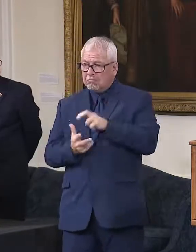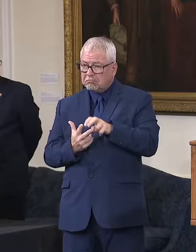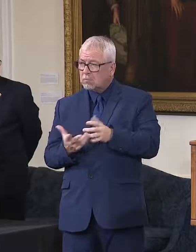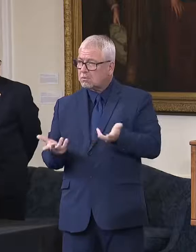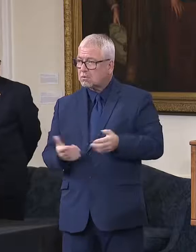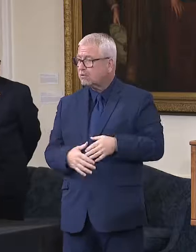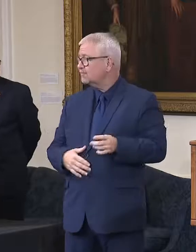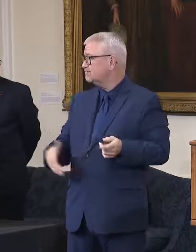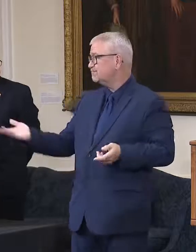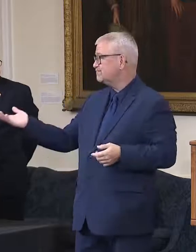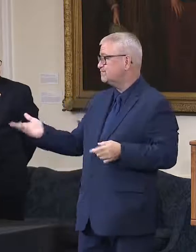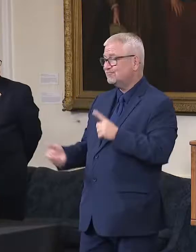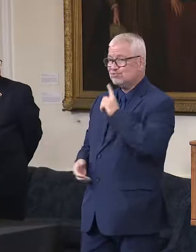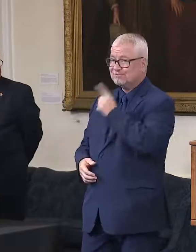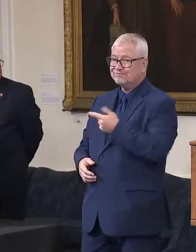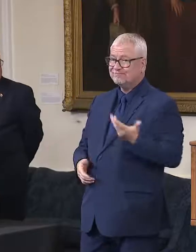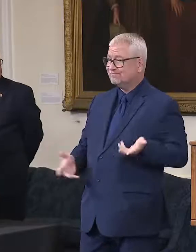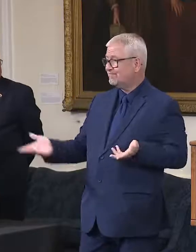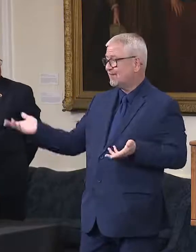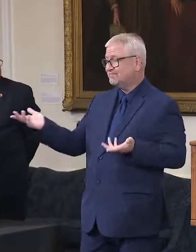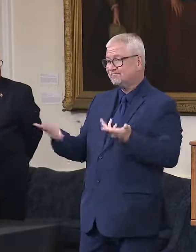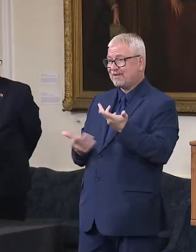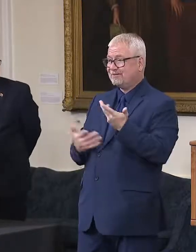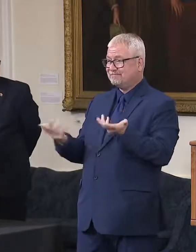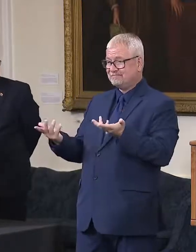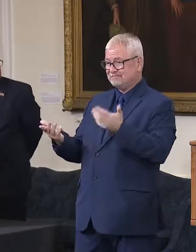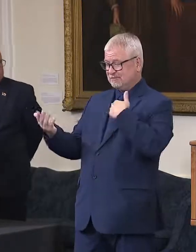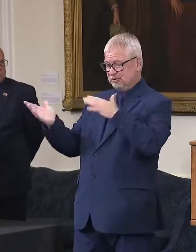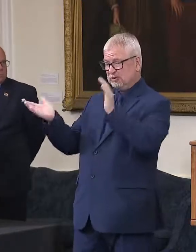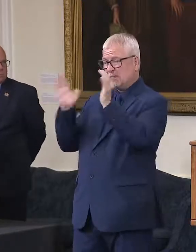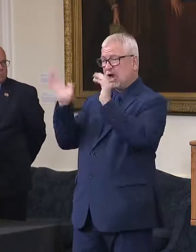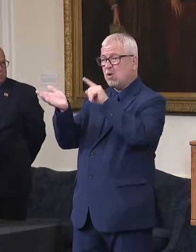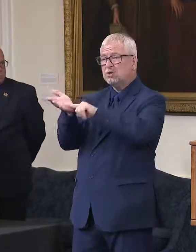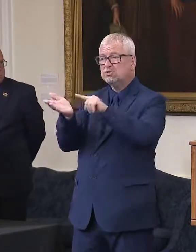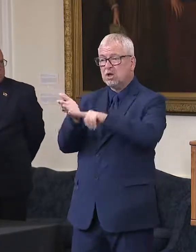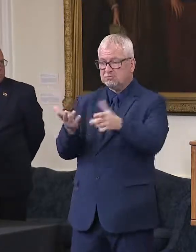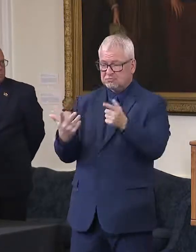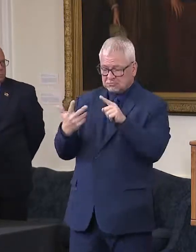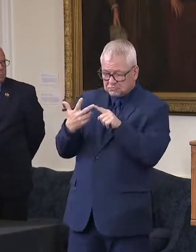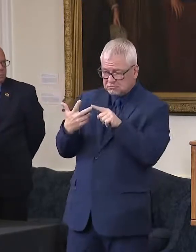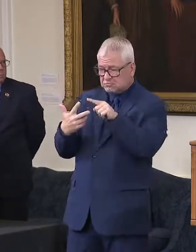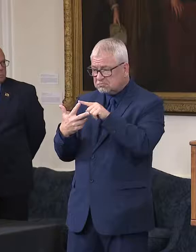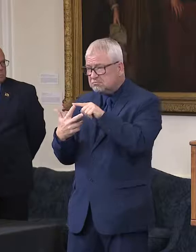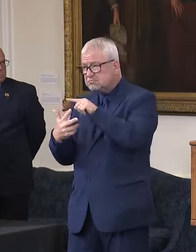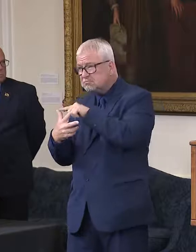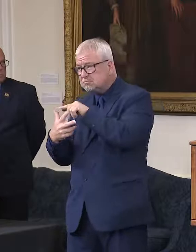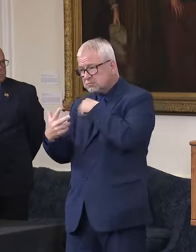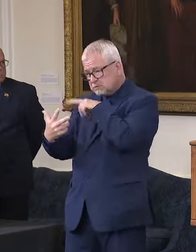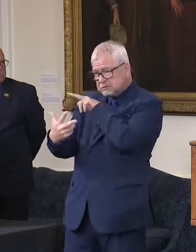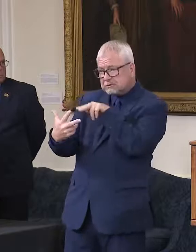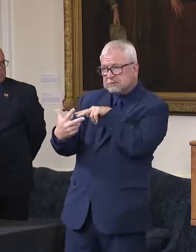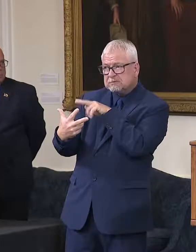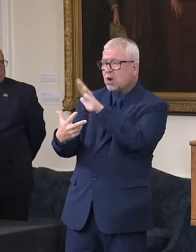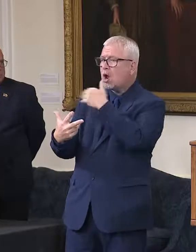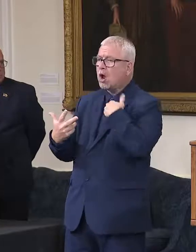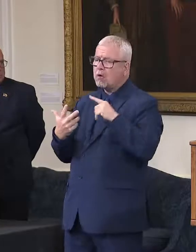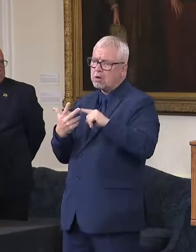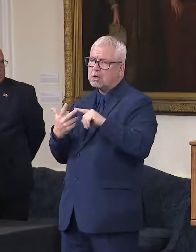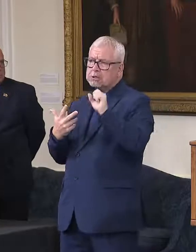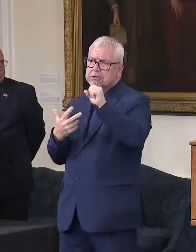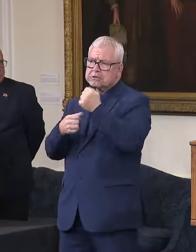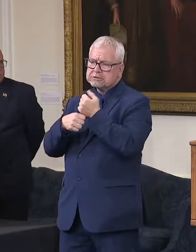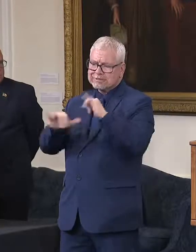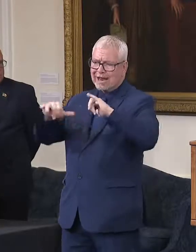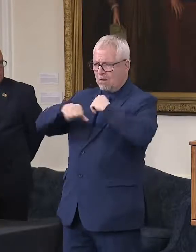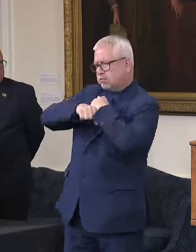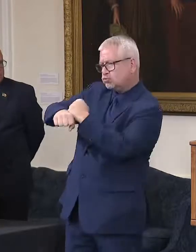when we look at the Johnson & Johnson data, and, for any vaccine, it is still protective against hospitalizations and death.